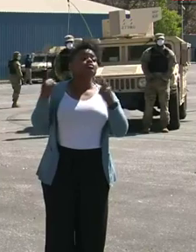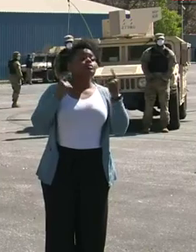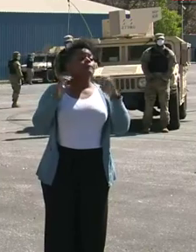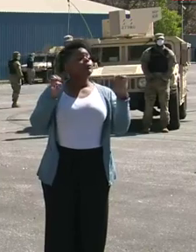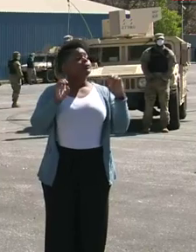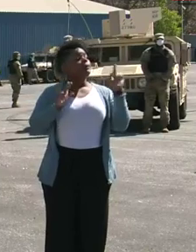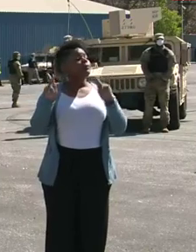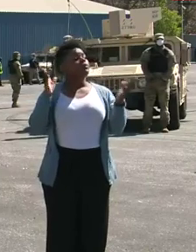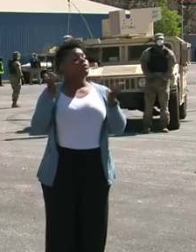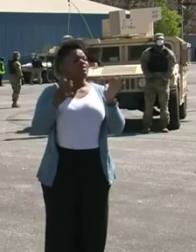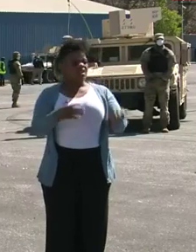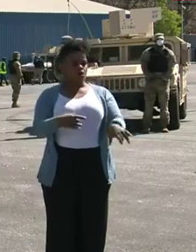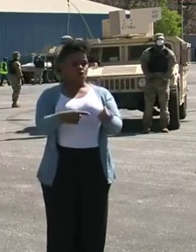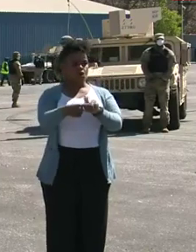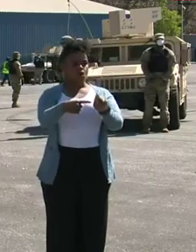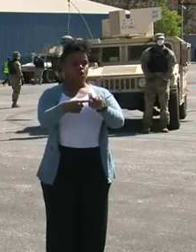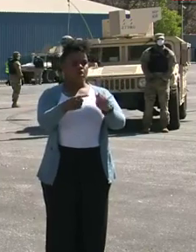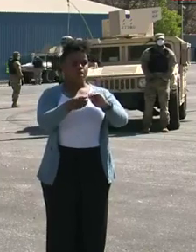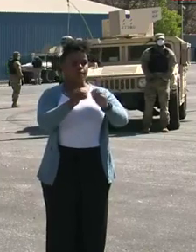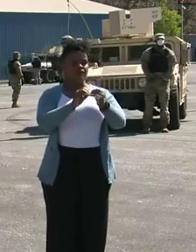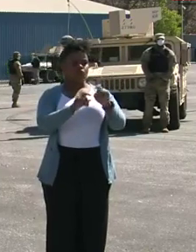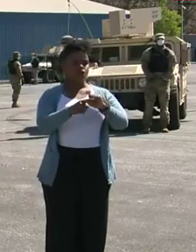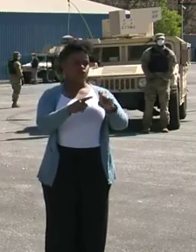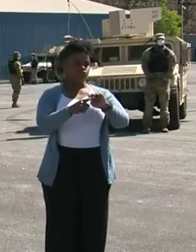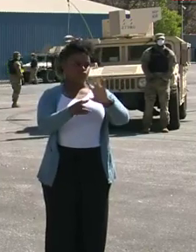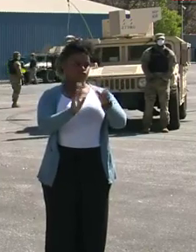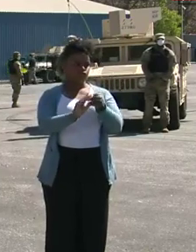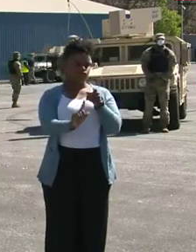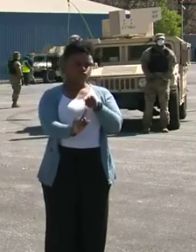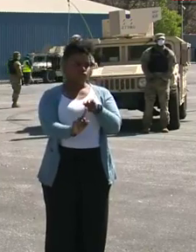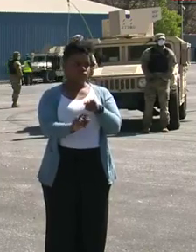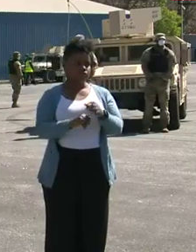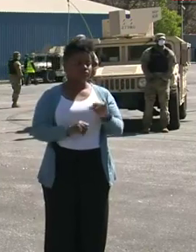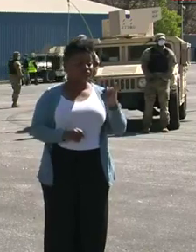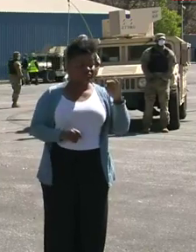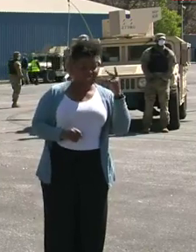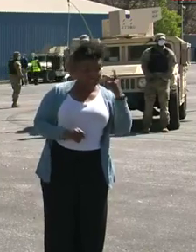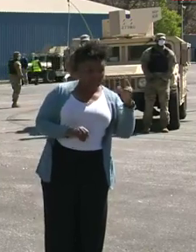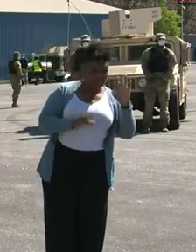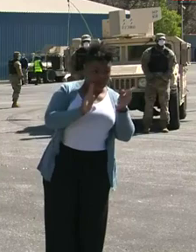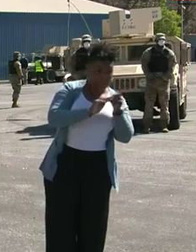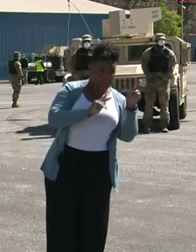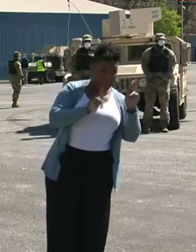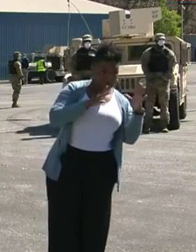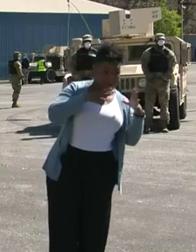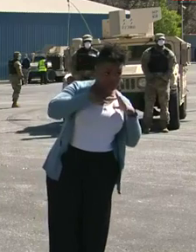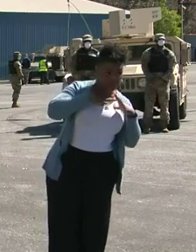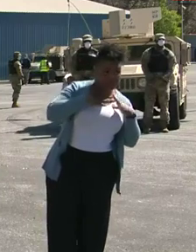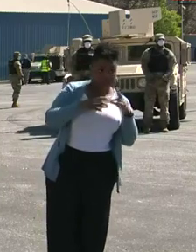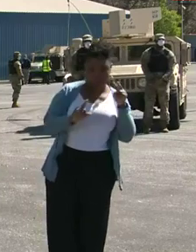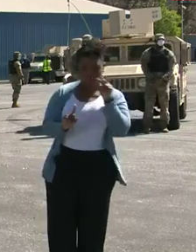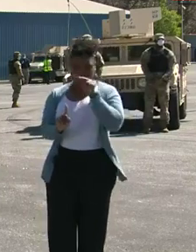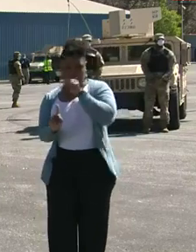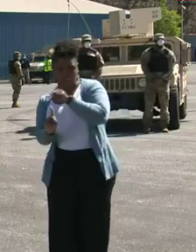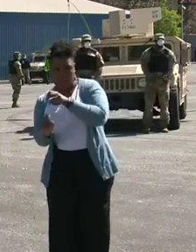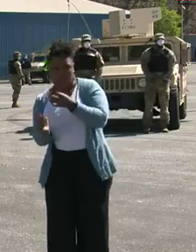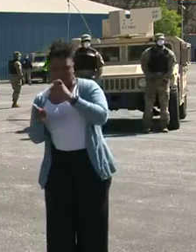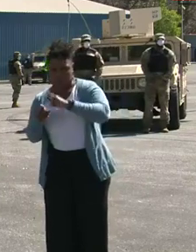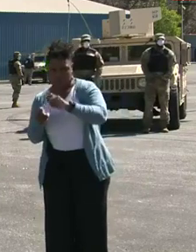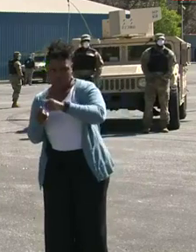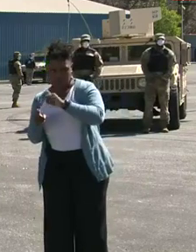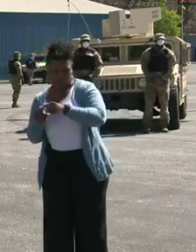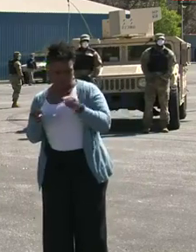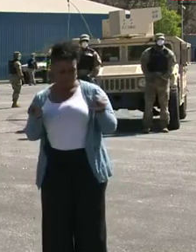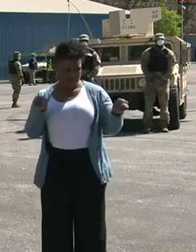So while they look at outages, they also look at their call volume, and each day their analysts will calculate, based on